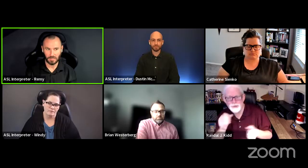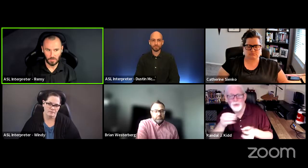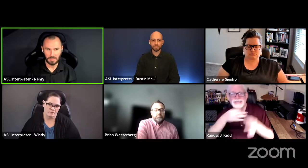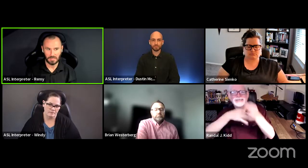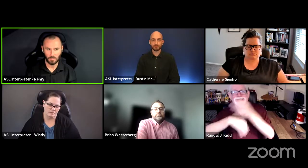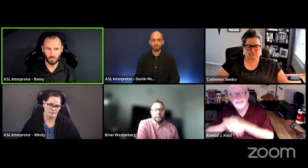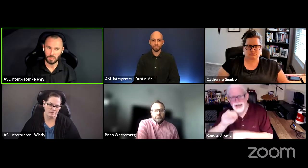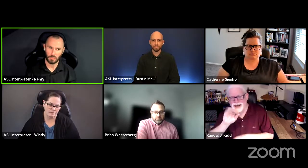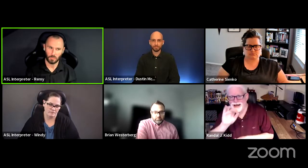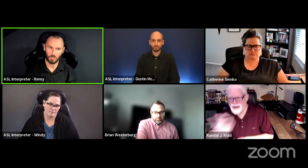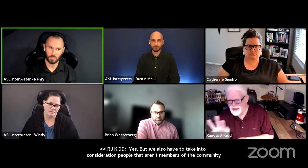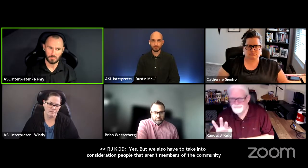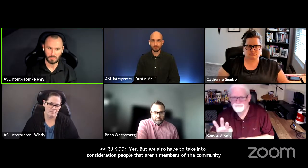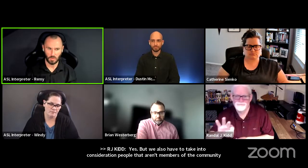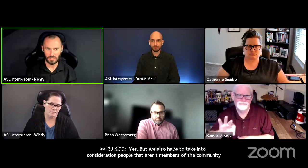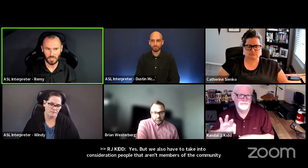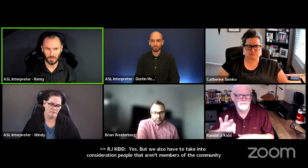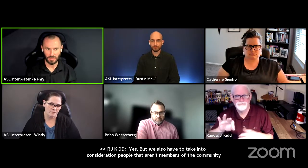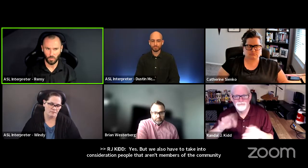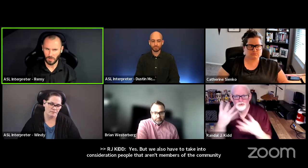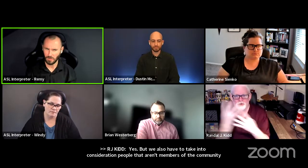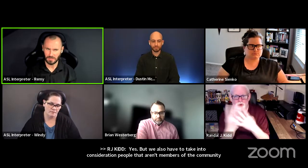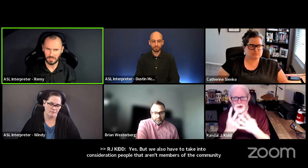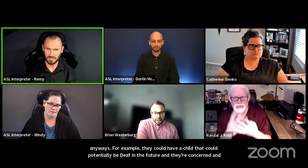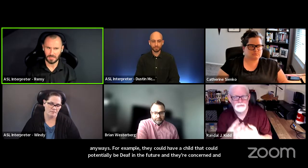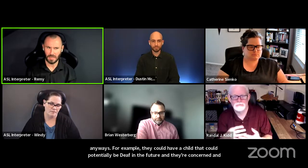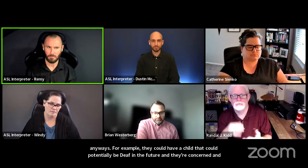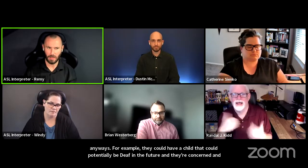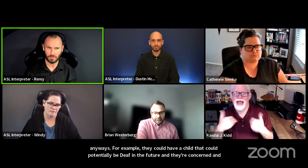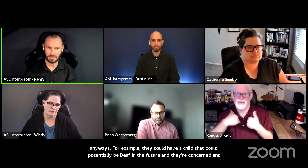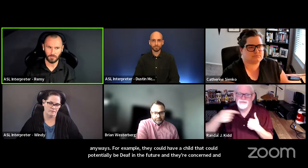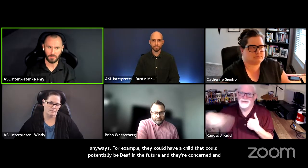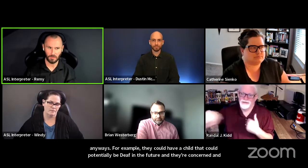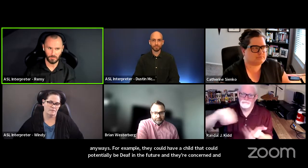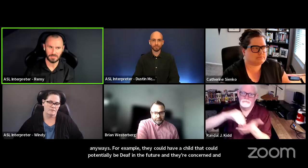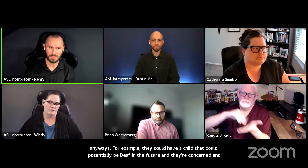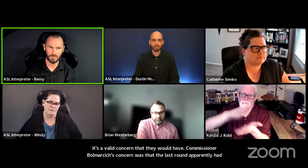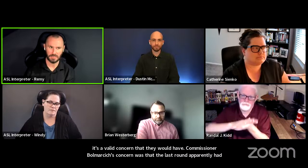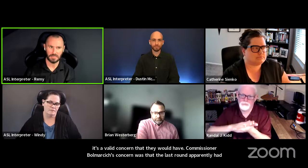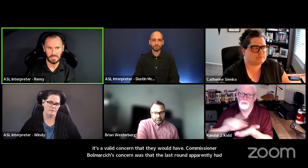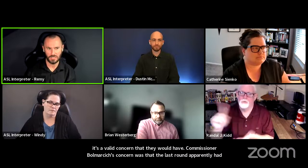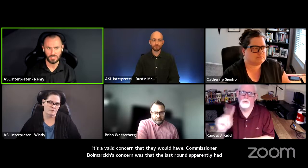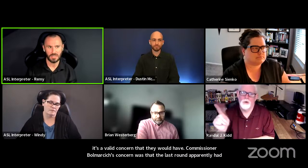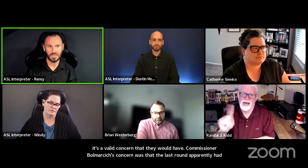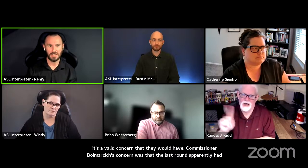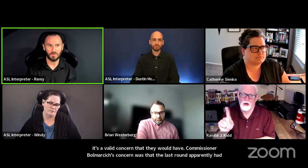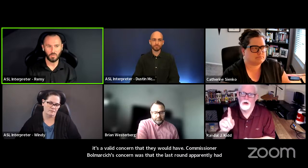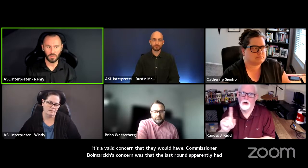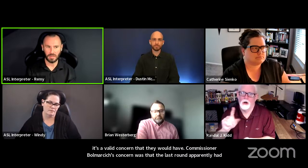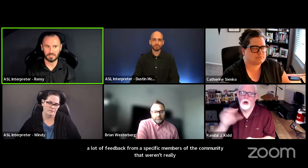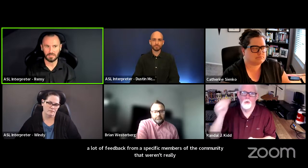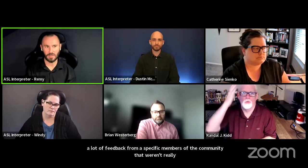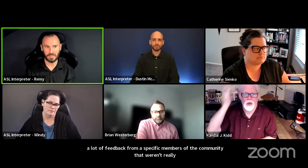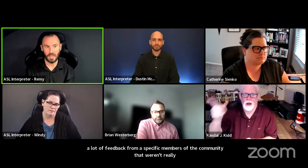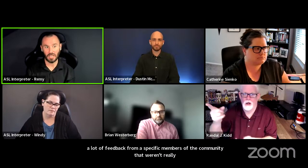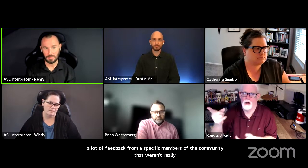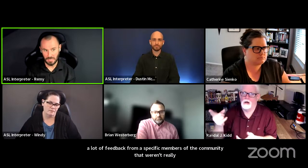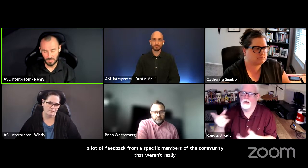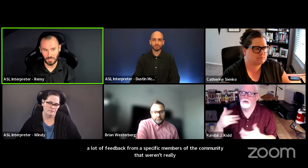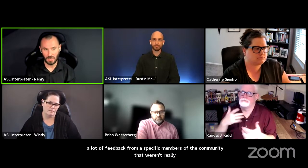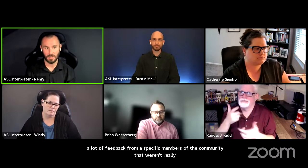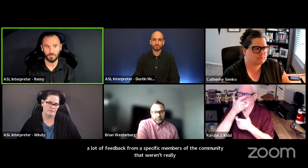the entire community. And there's a questioning of like, where did this amount come from this specific niche? Whereas if we